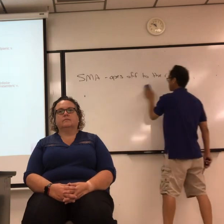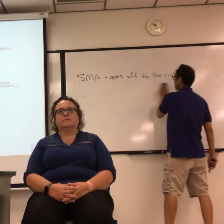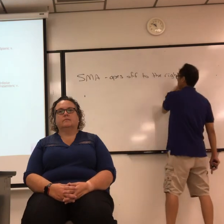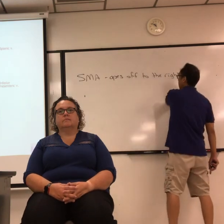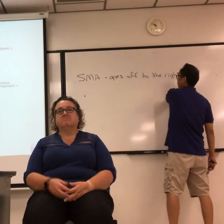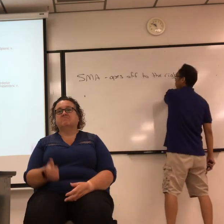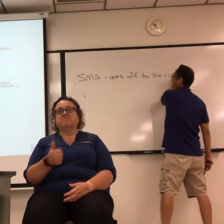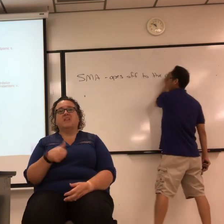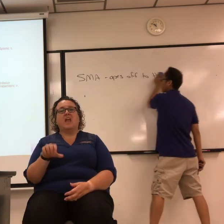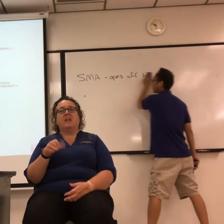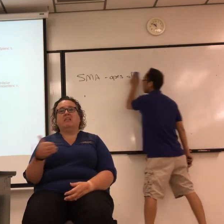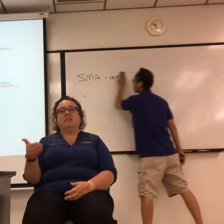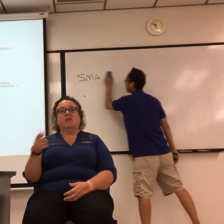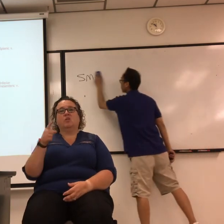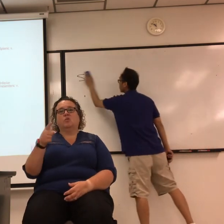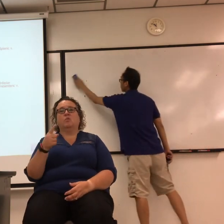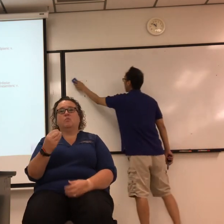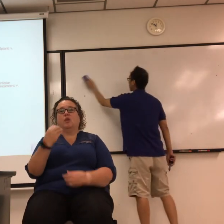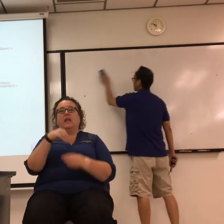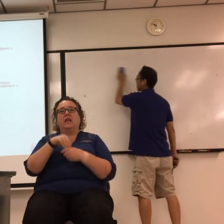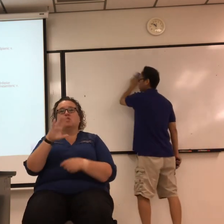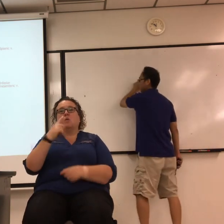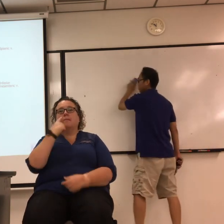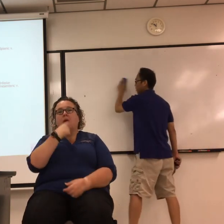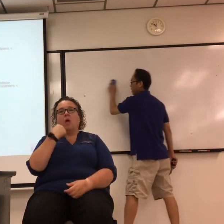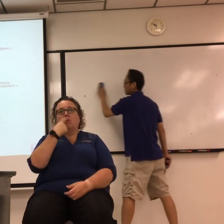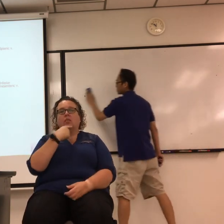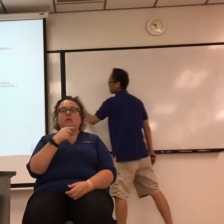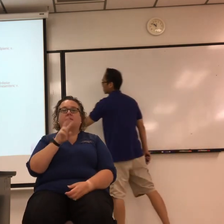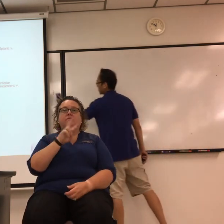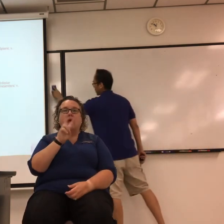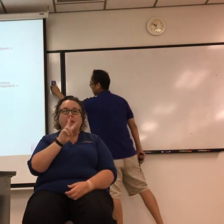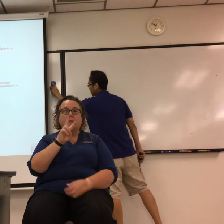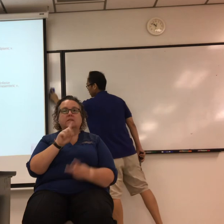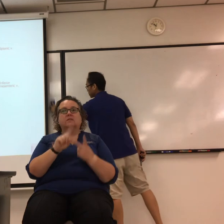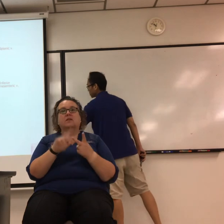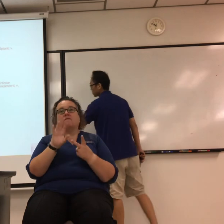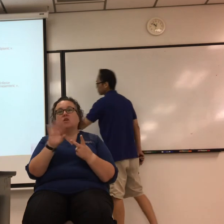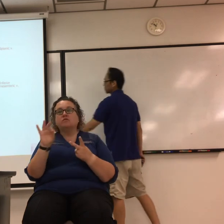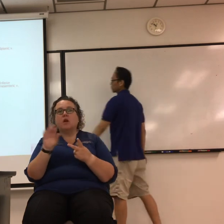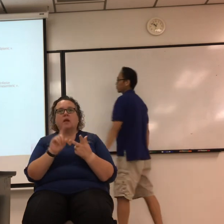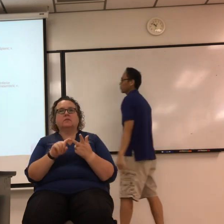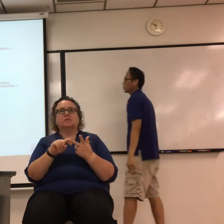Anything you stick in your mouth, vitamins,